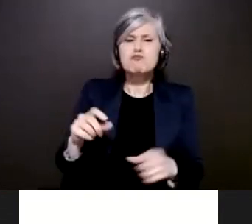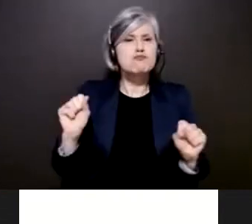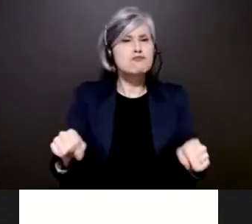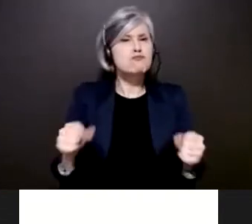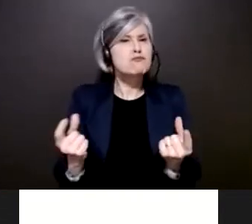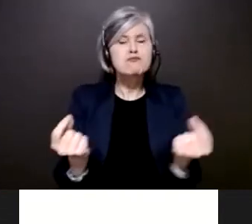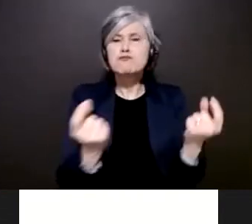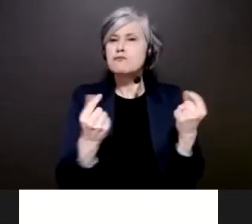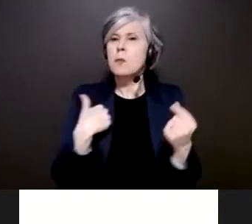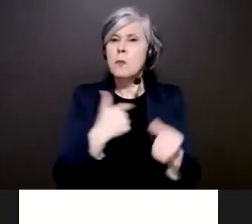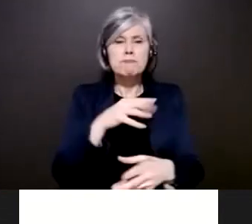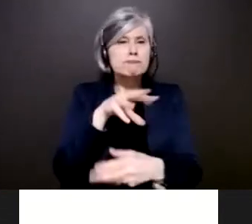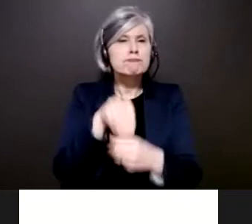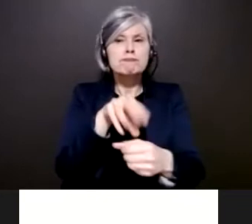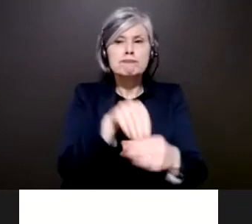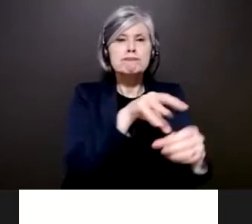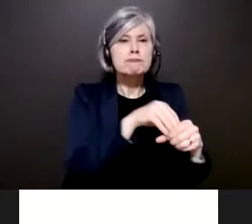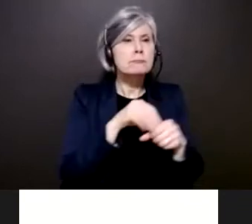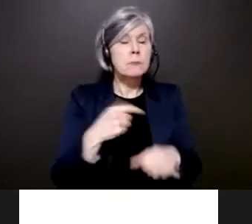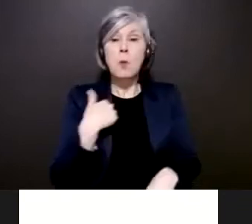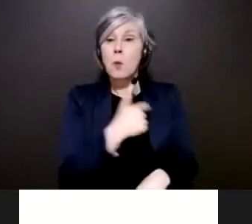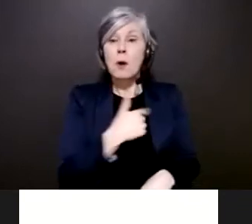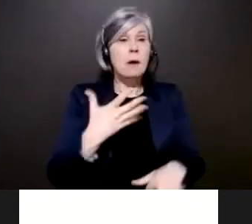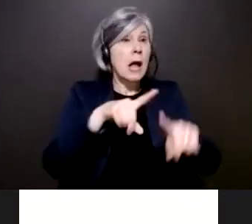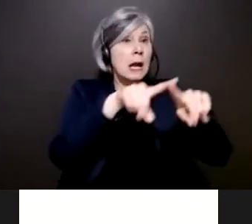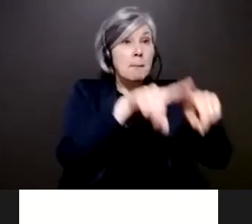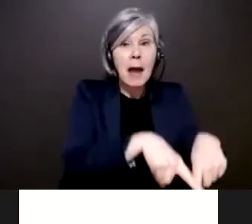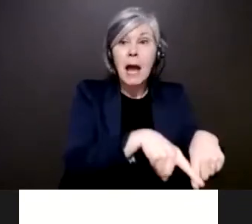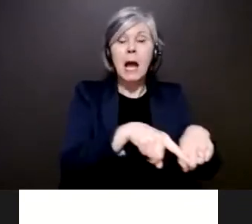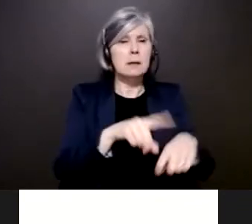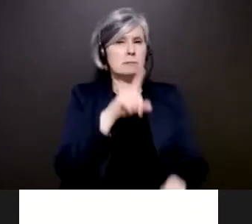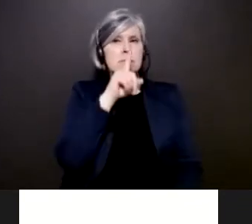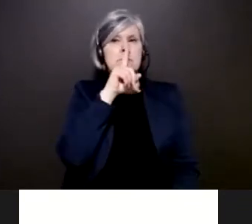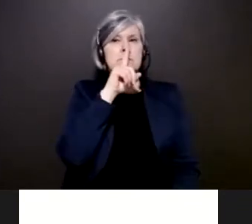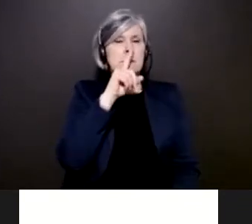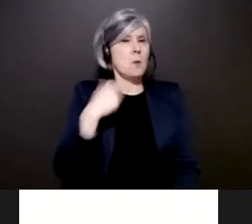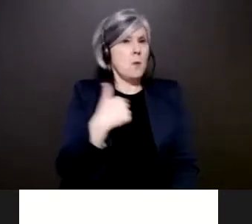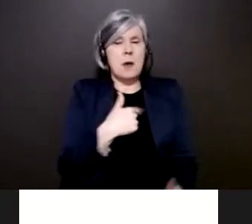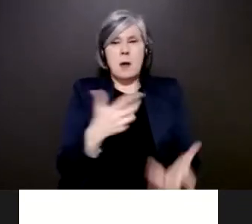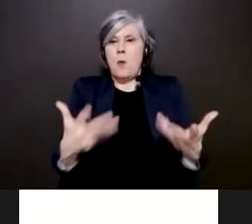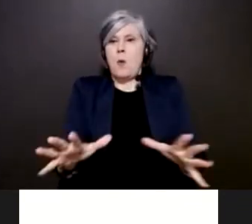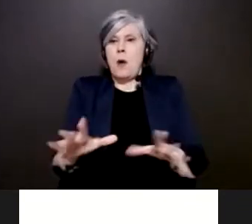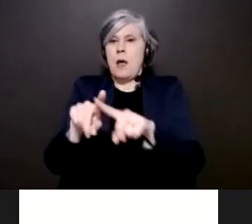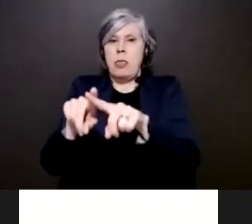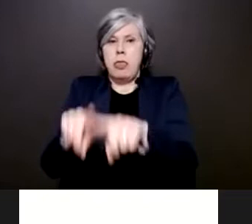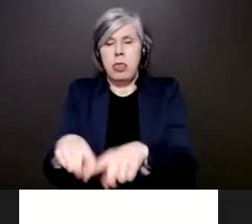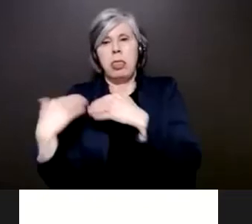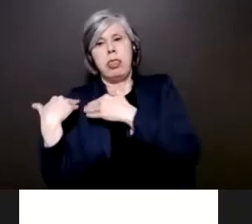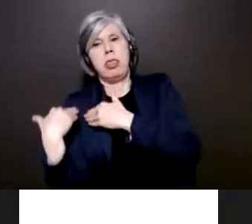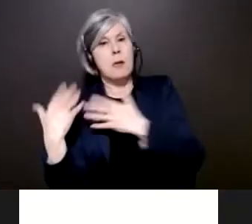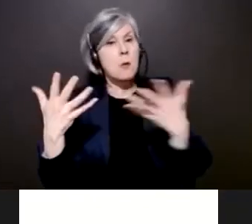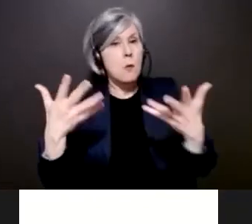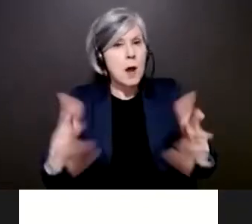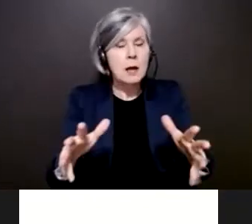we don't want to be a burden, but that is where things change. So how does ageism